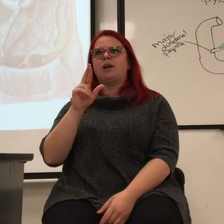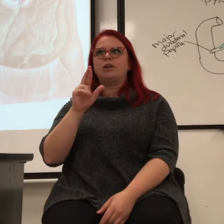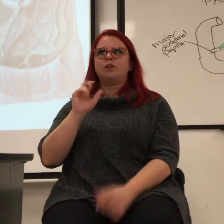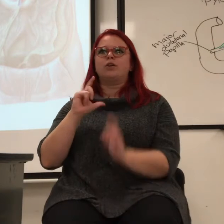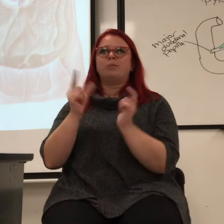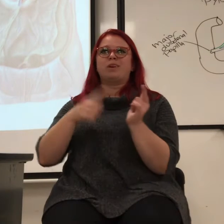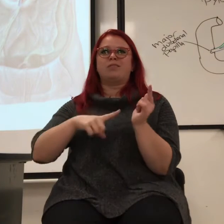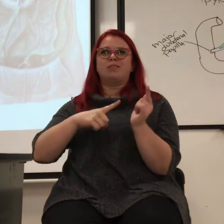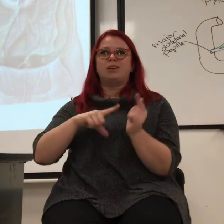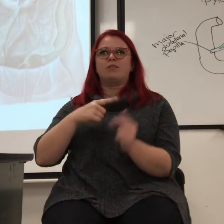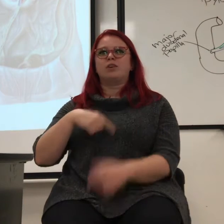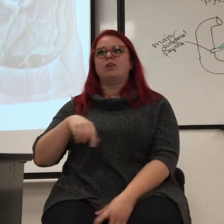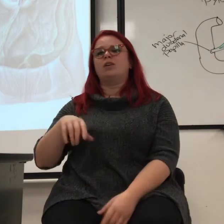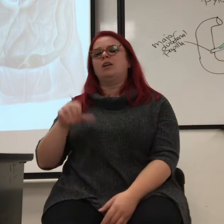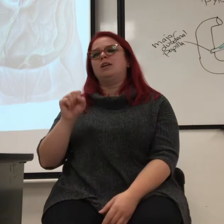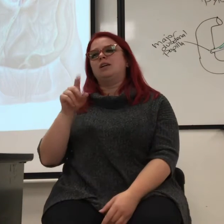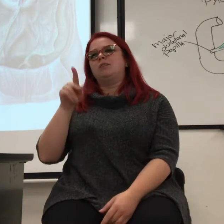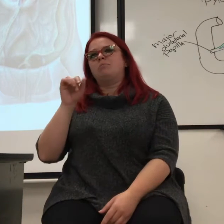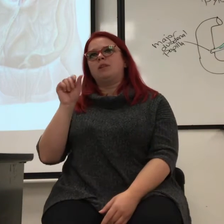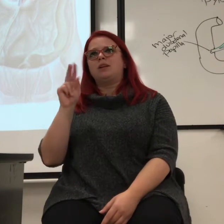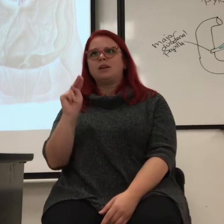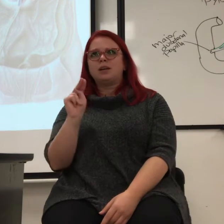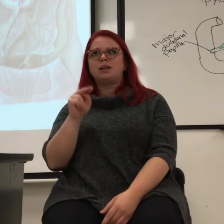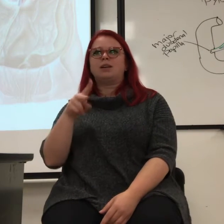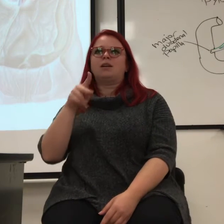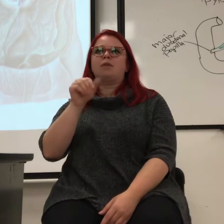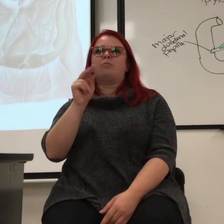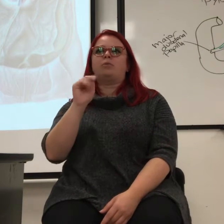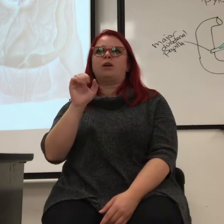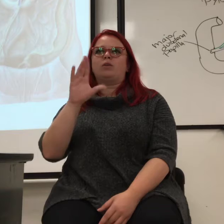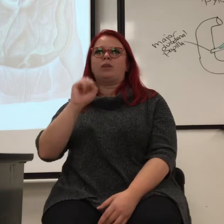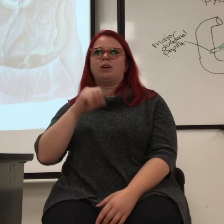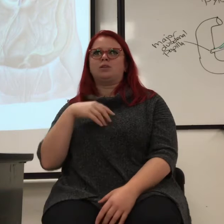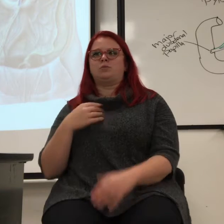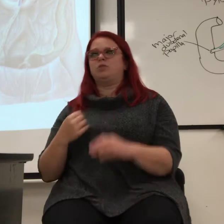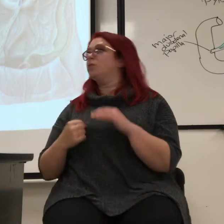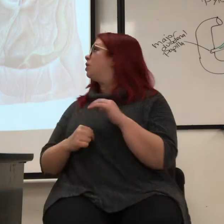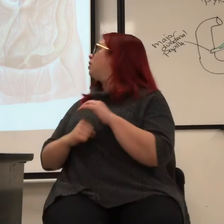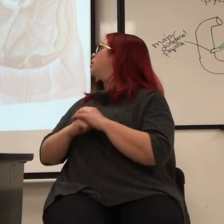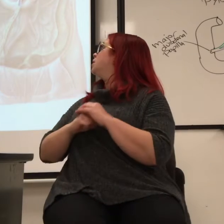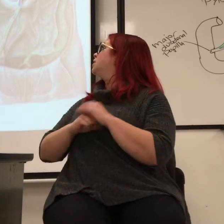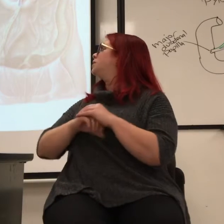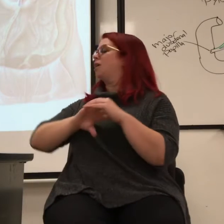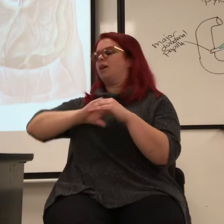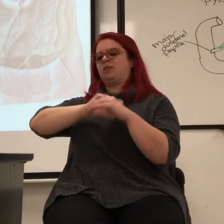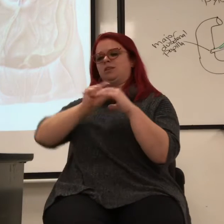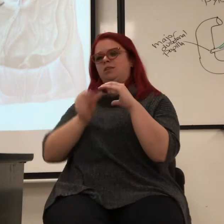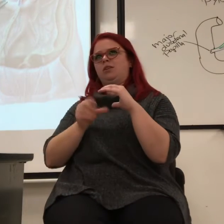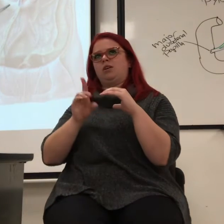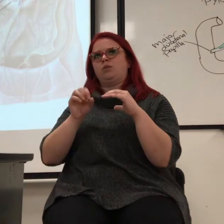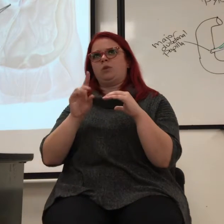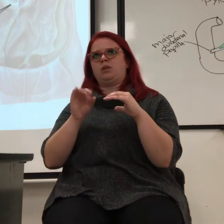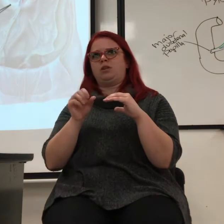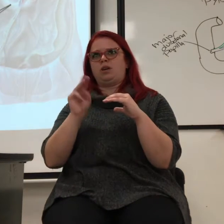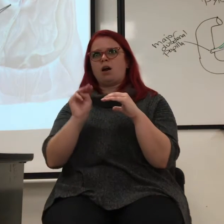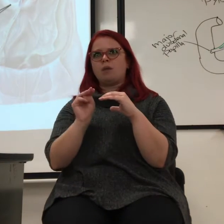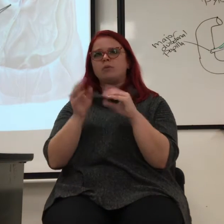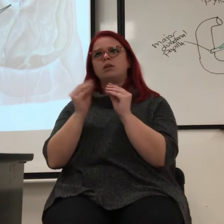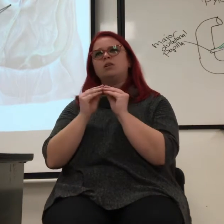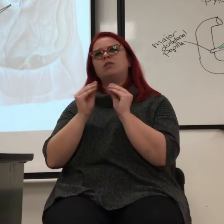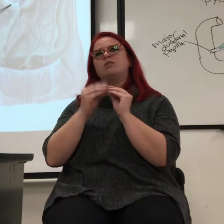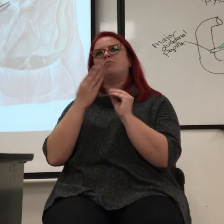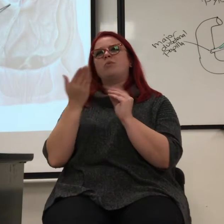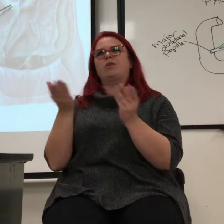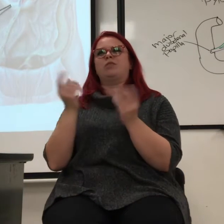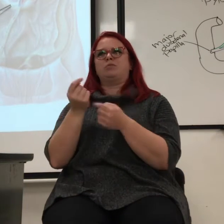spleen, pancreas, head of the pancreas sitting in the C-shaped duodenum. Here, more stuff has